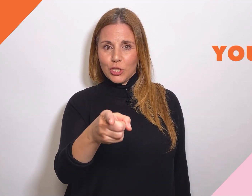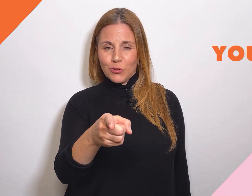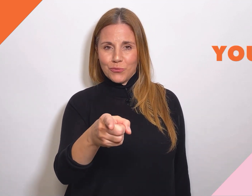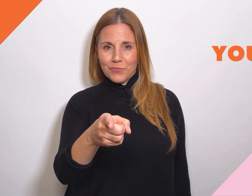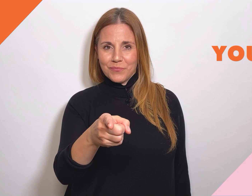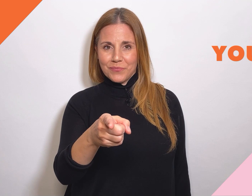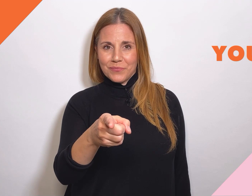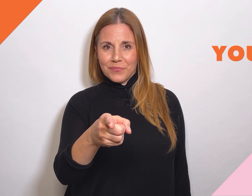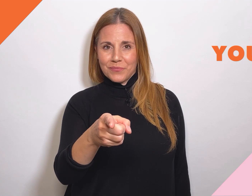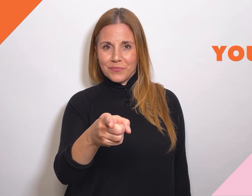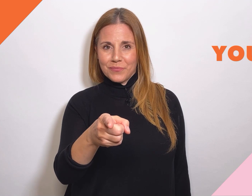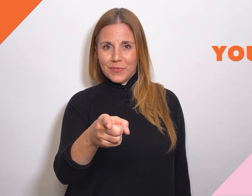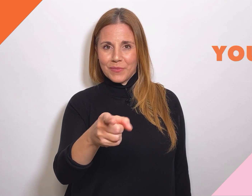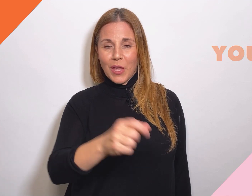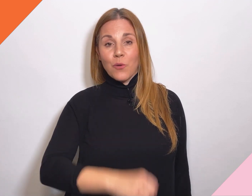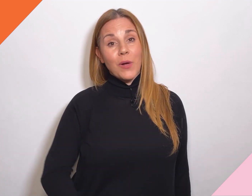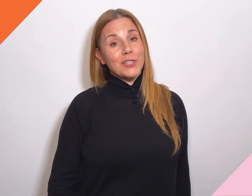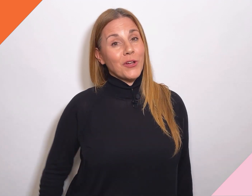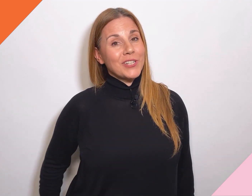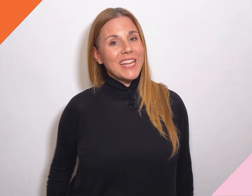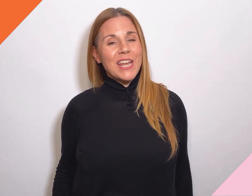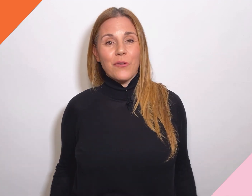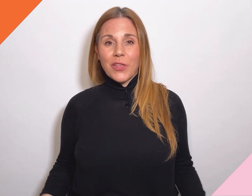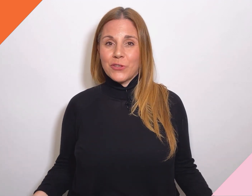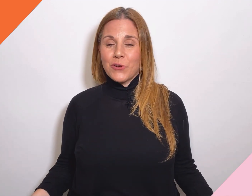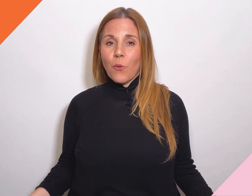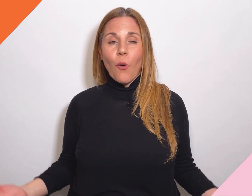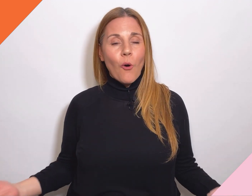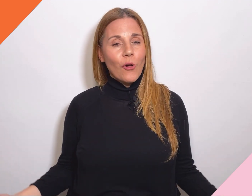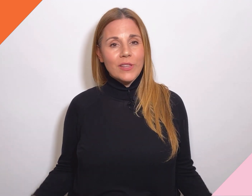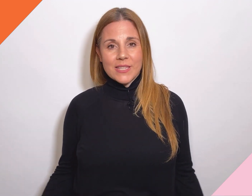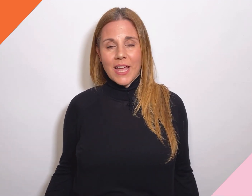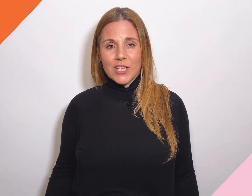you. Well done. Now that you know all the signs for